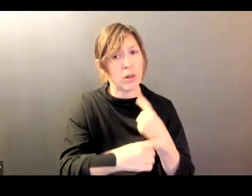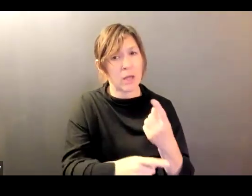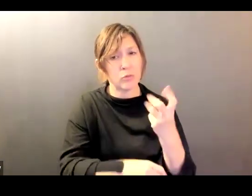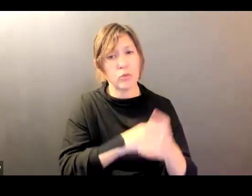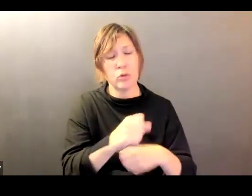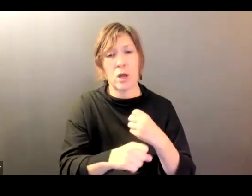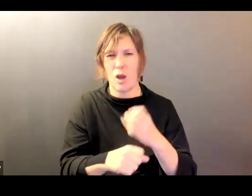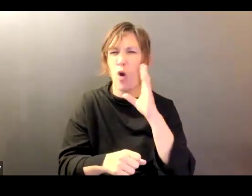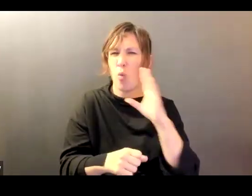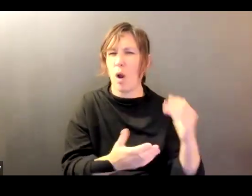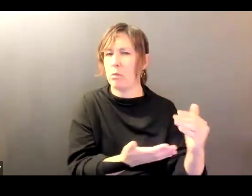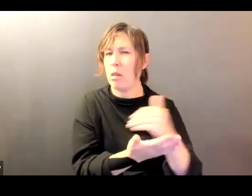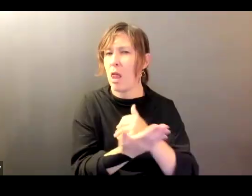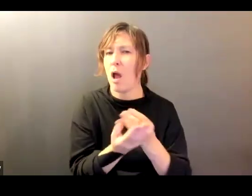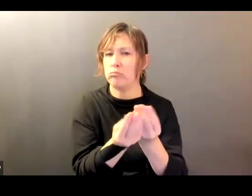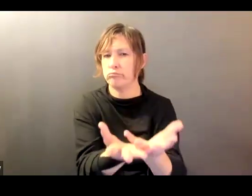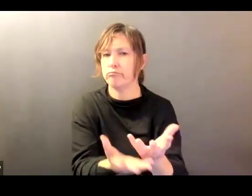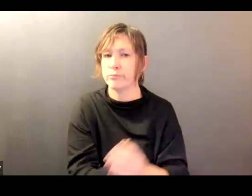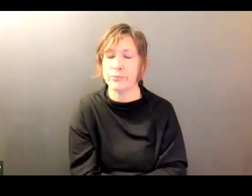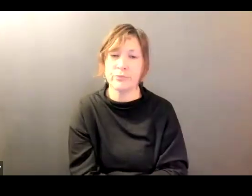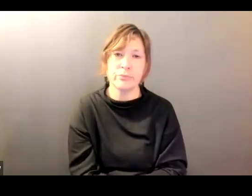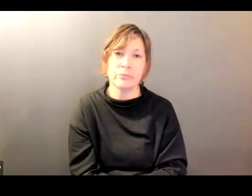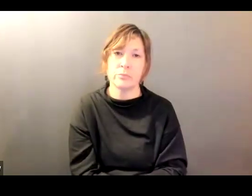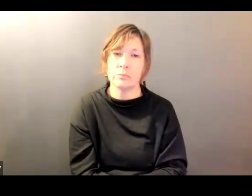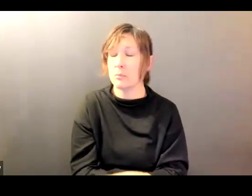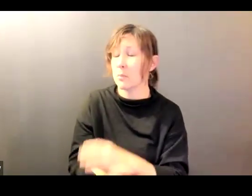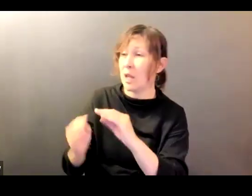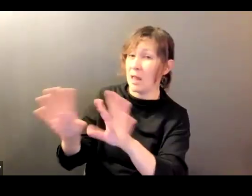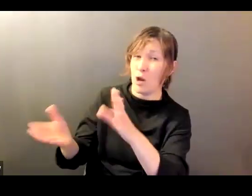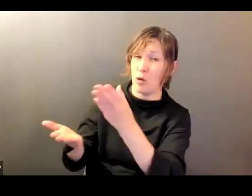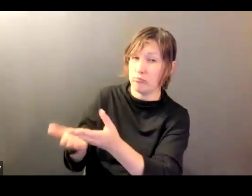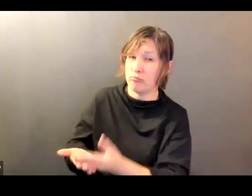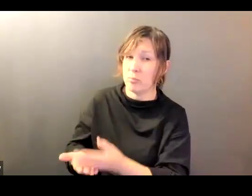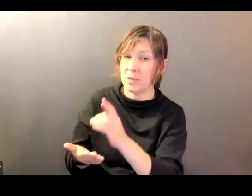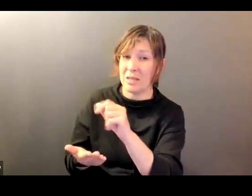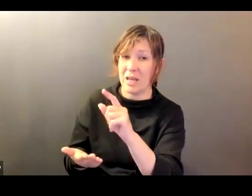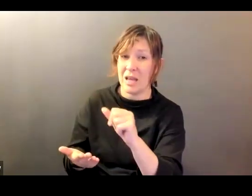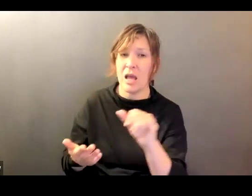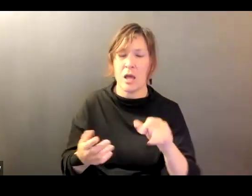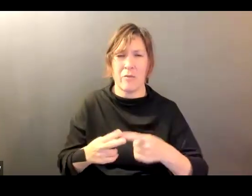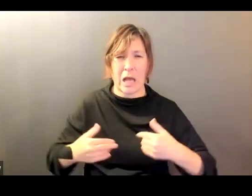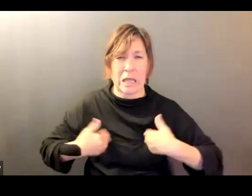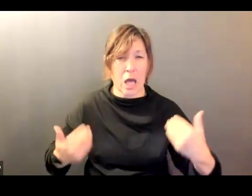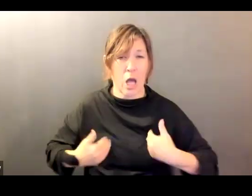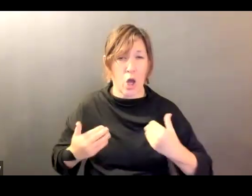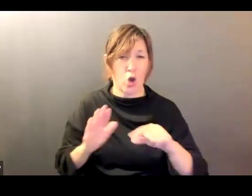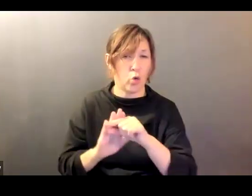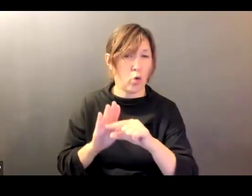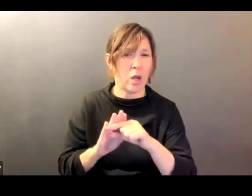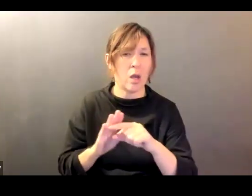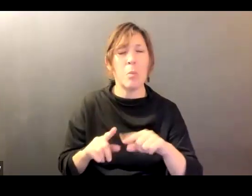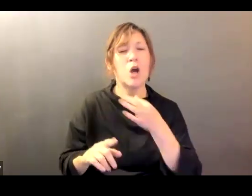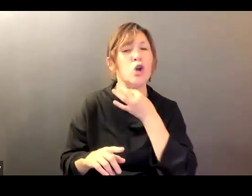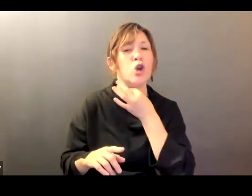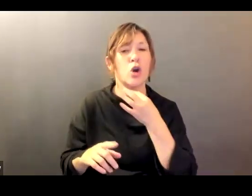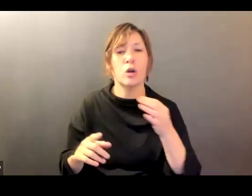that we're reporting to the state for you. And so the clearest data we see tonight, obviously, is in those early grades. So I am just curious to get a little bit more on